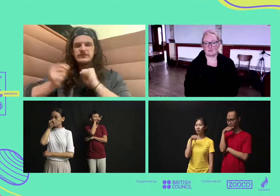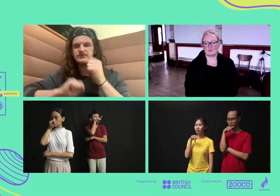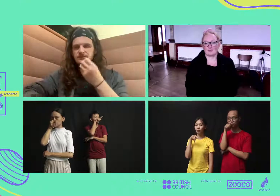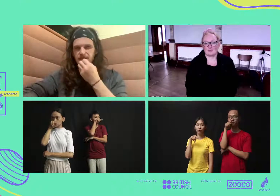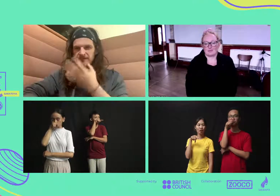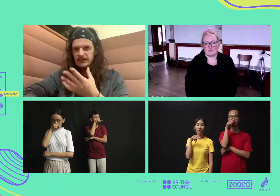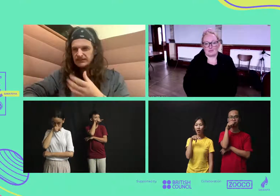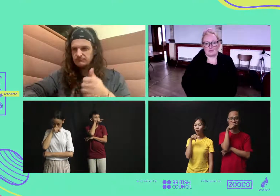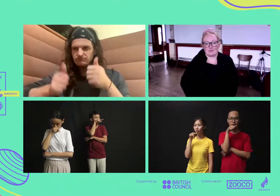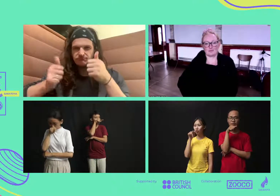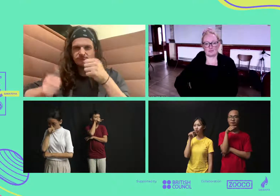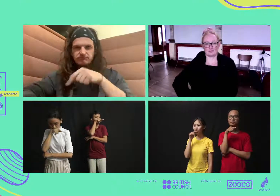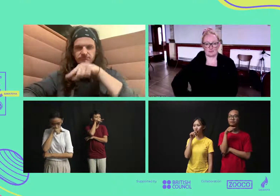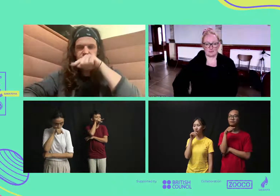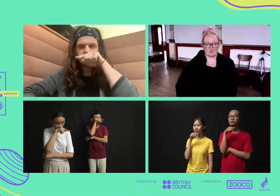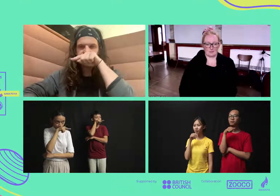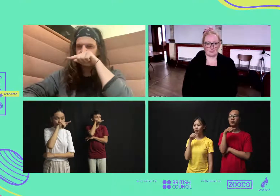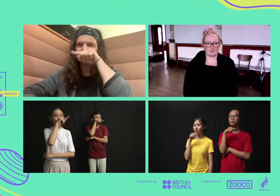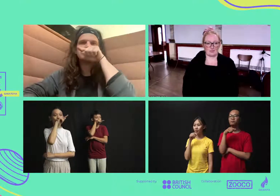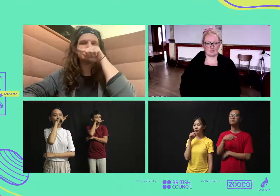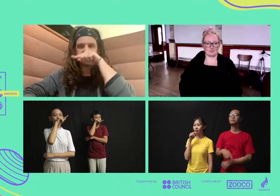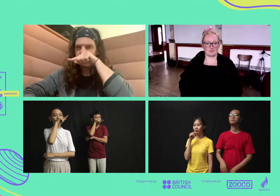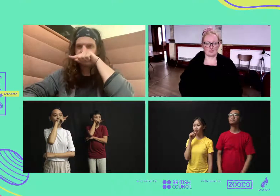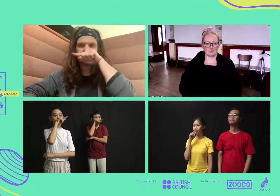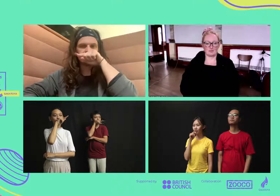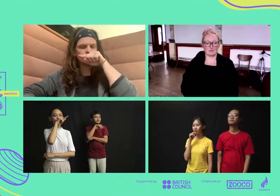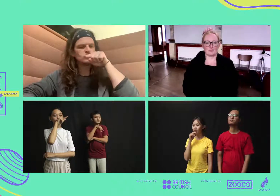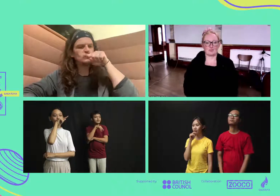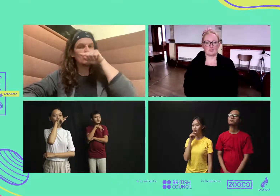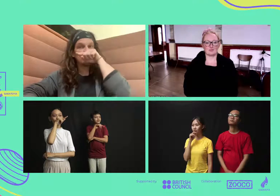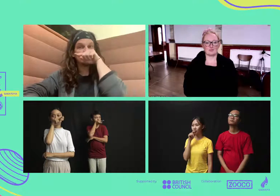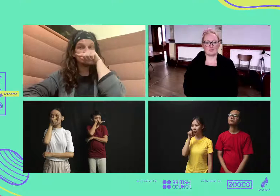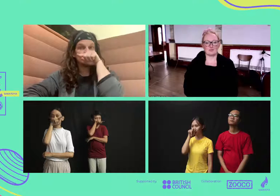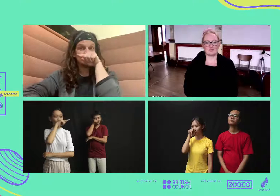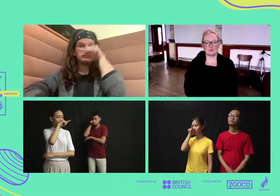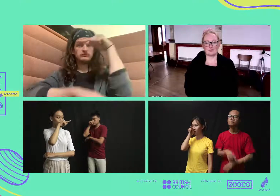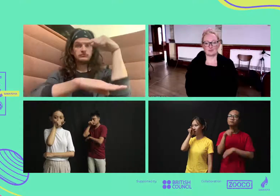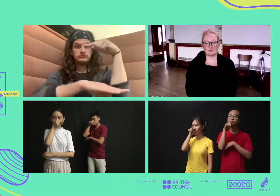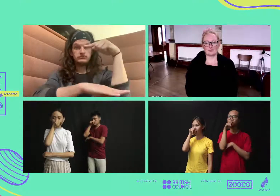Great. So the movement that you're showing me is lovely.